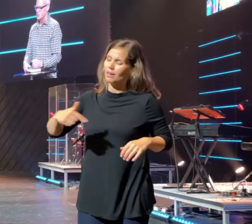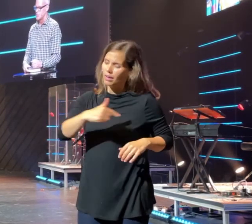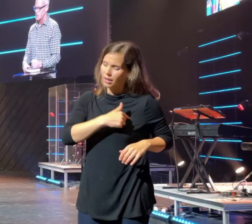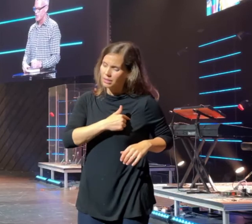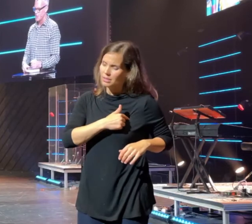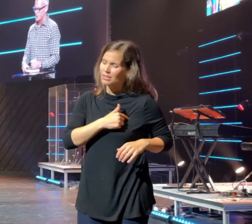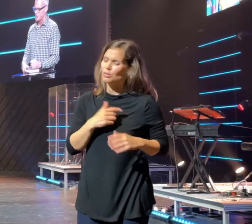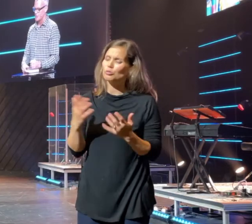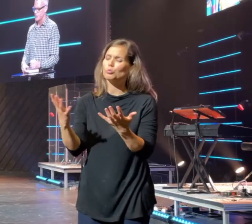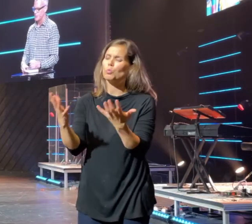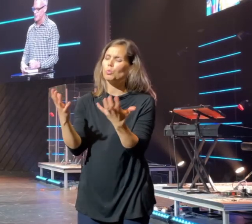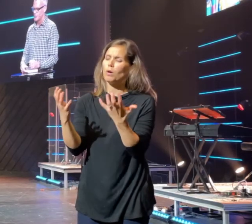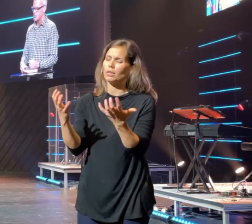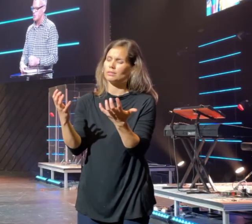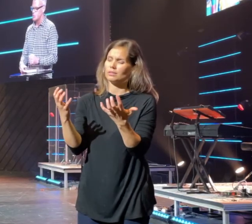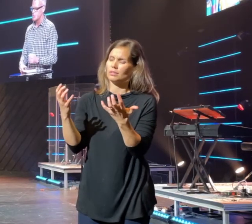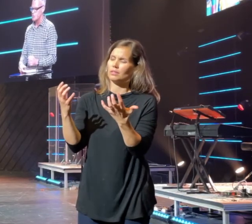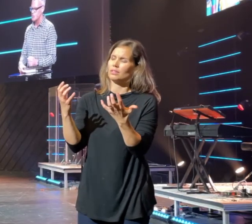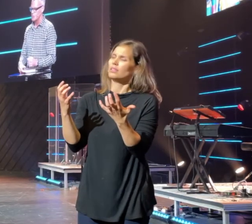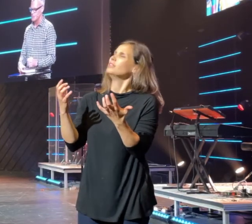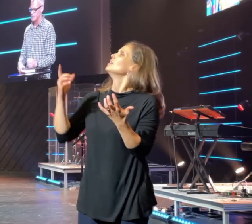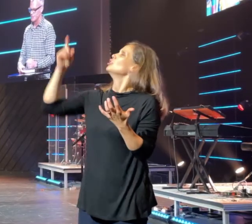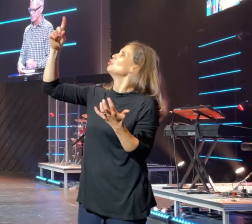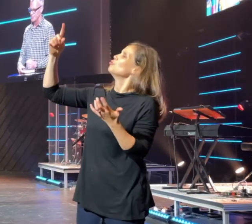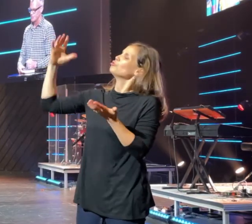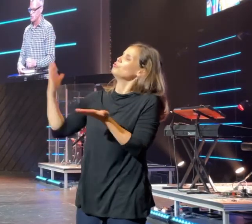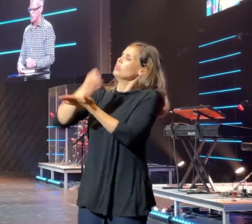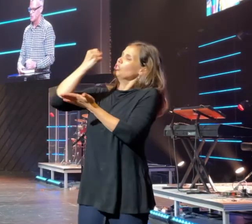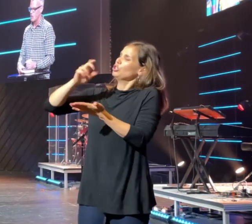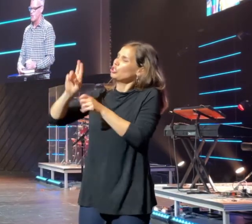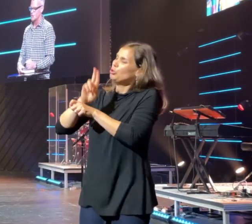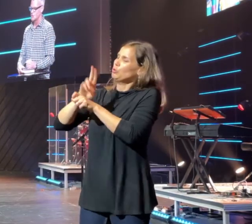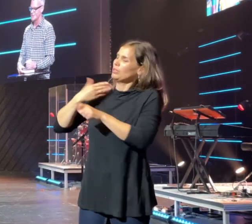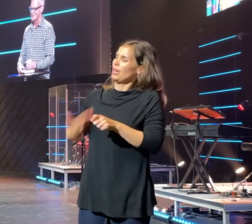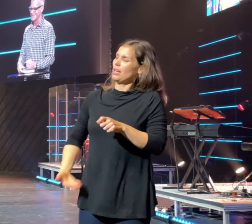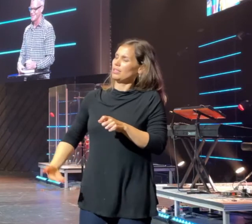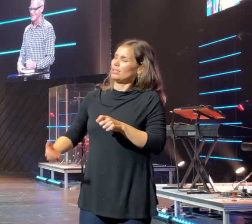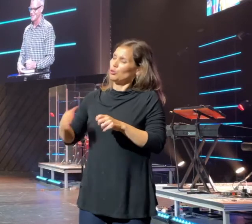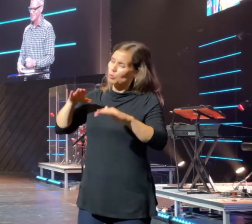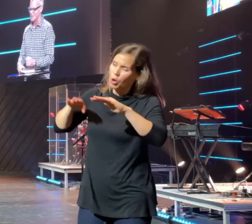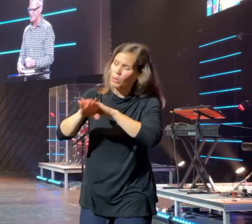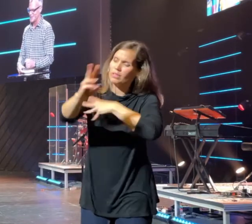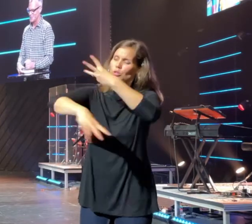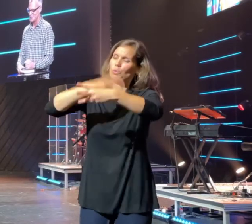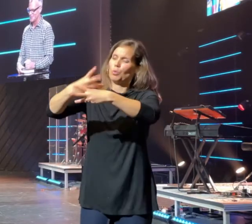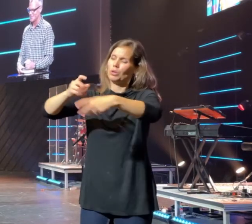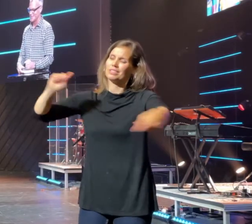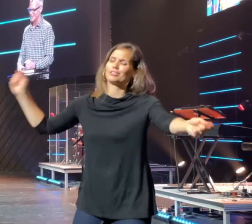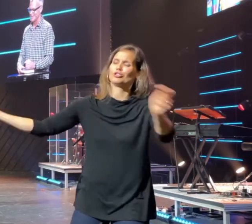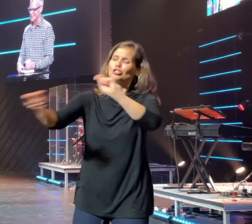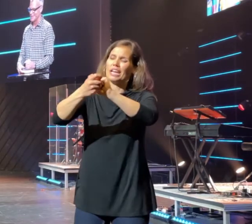to desire to be used of you, to change hearts, to make